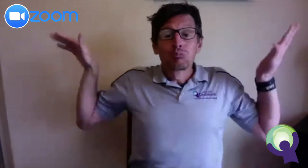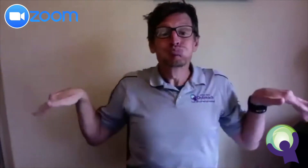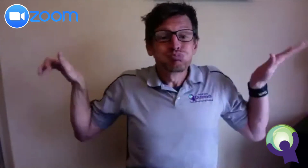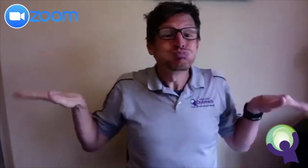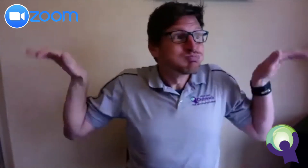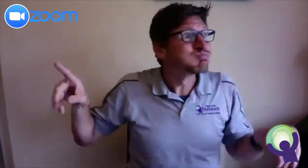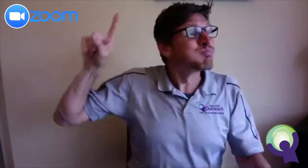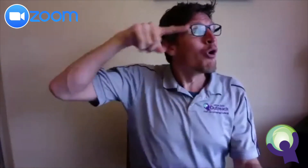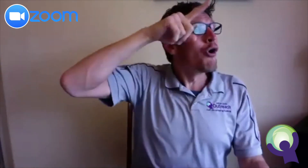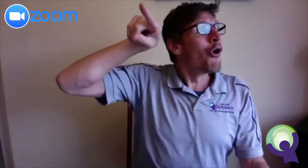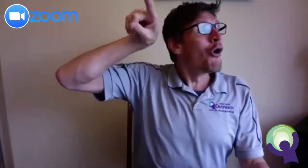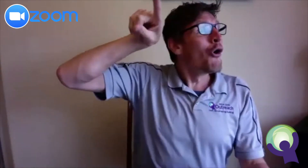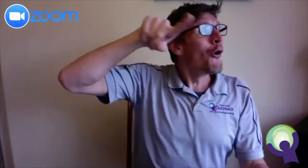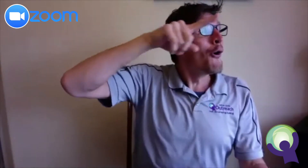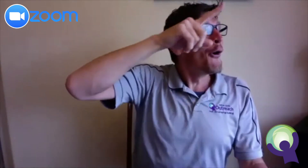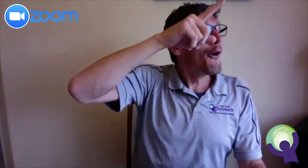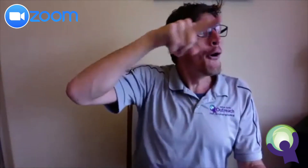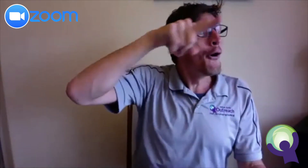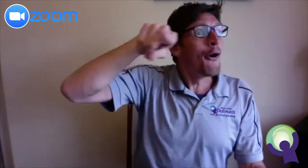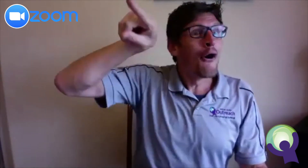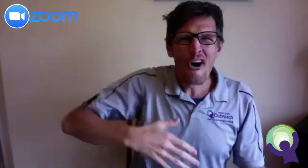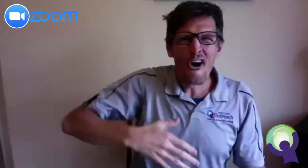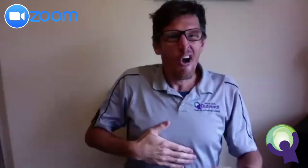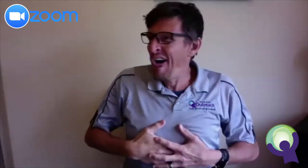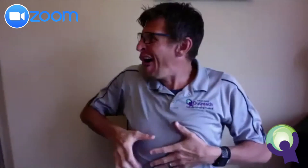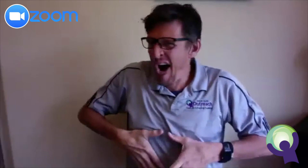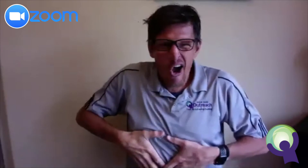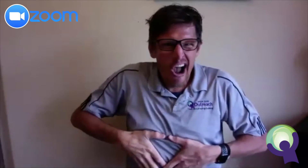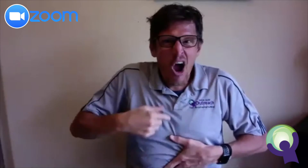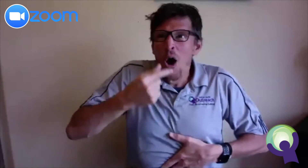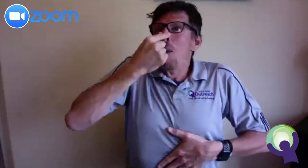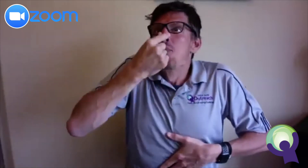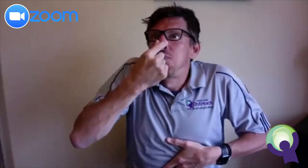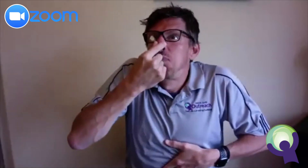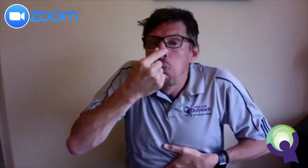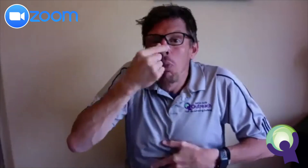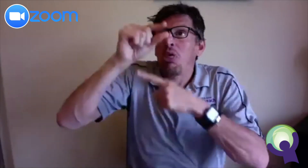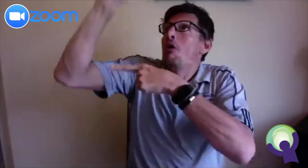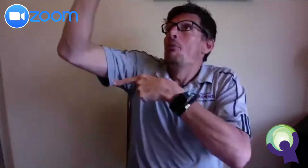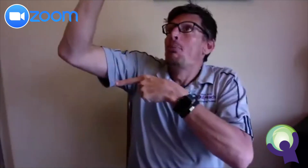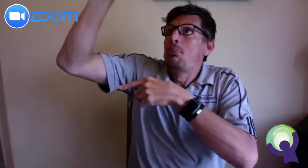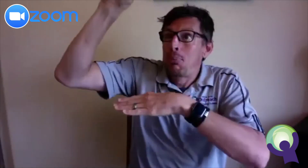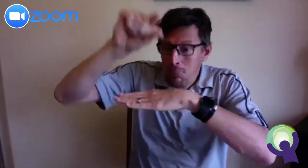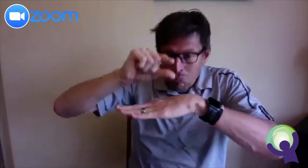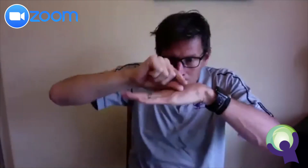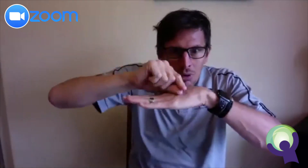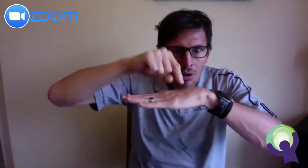"Sure is," said Gardener Marv. "A buckthorn seed hull is hard. It can wait